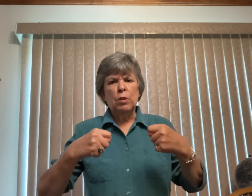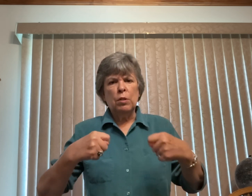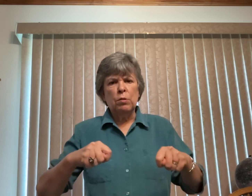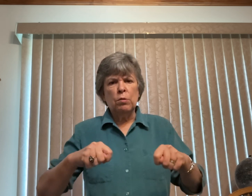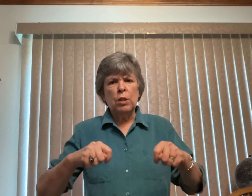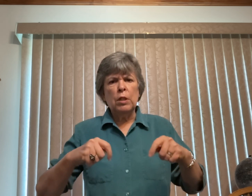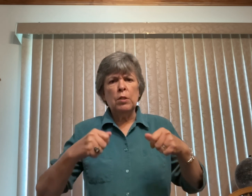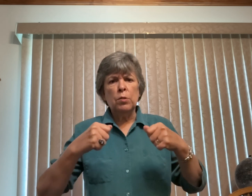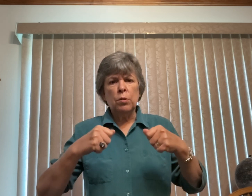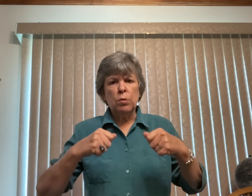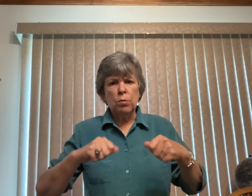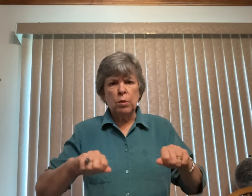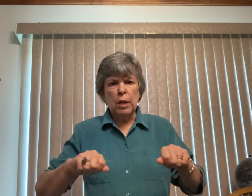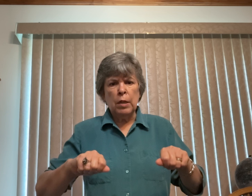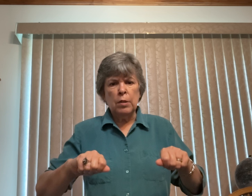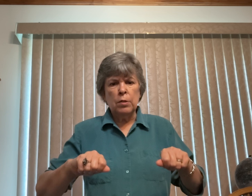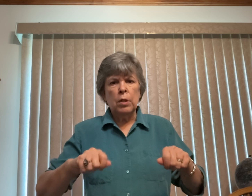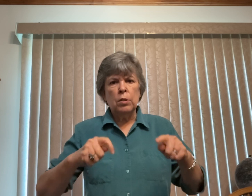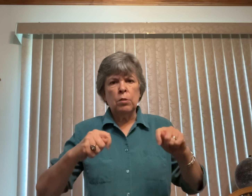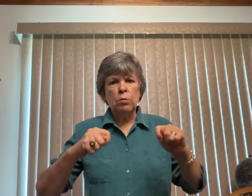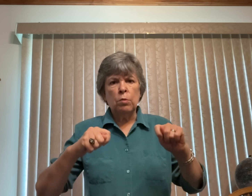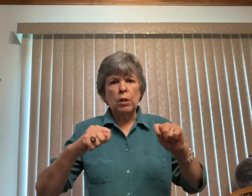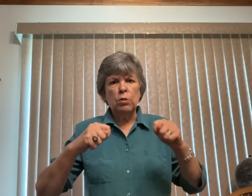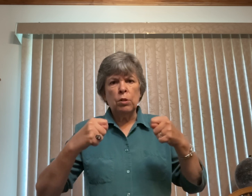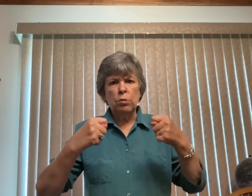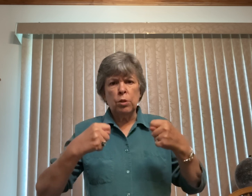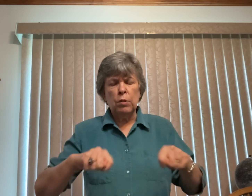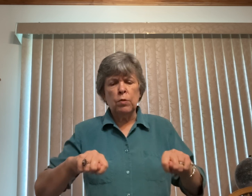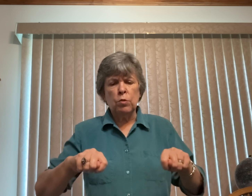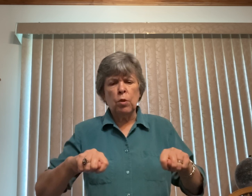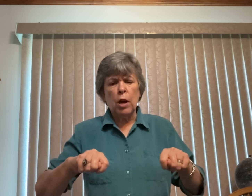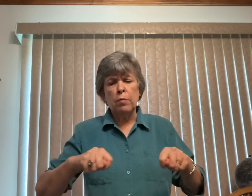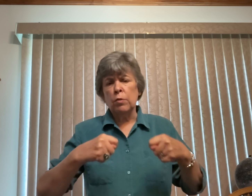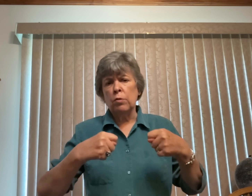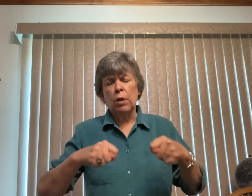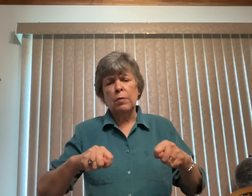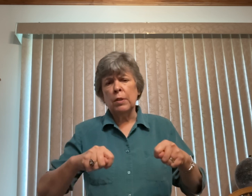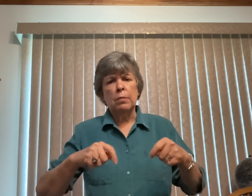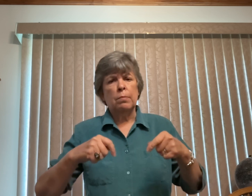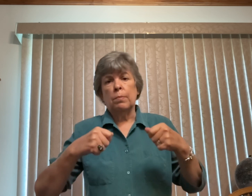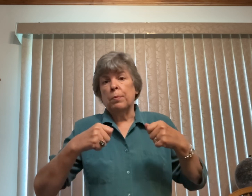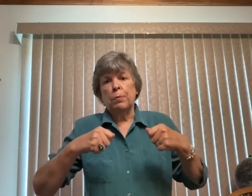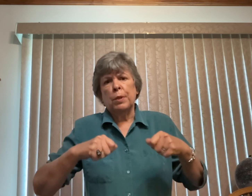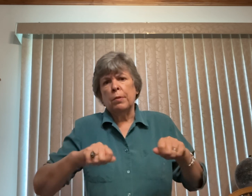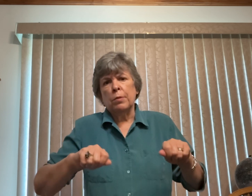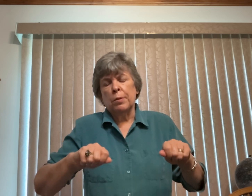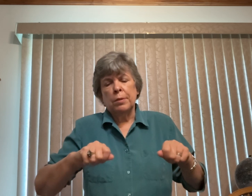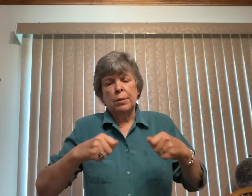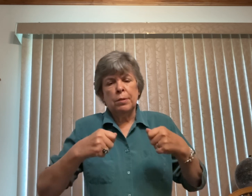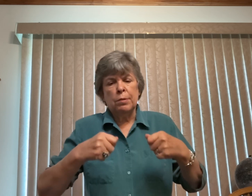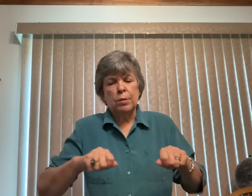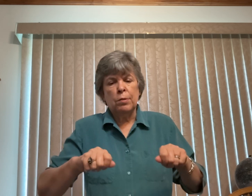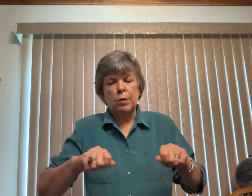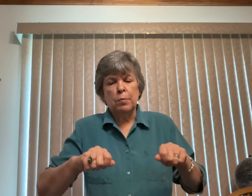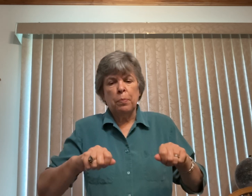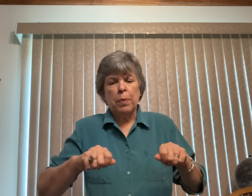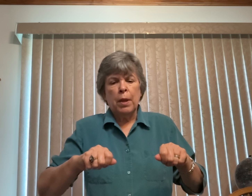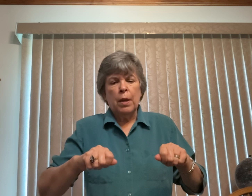do T's or A's. So I usually do T for try, for striving, whatever, just do it.